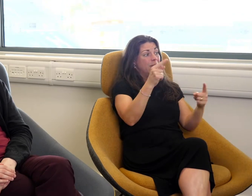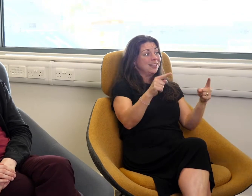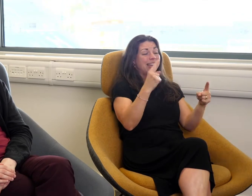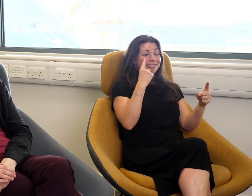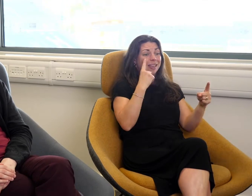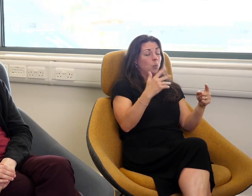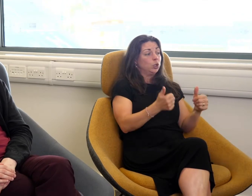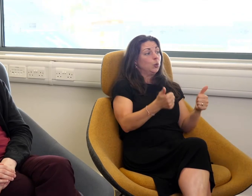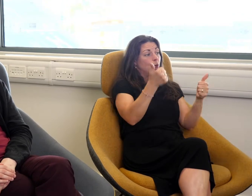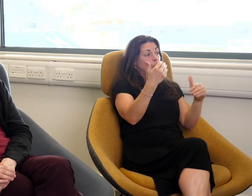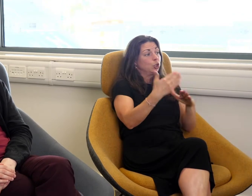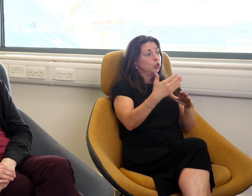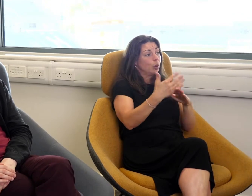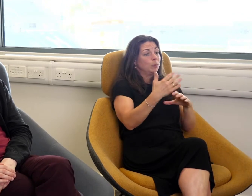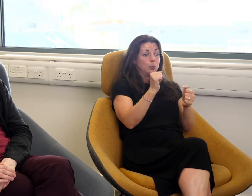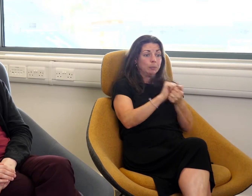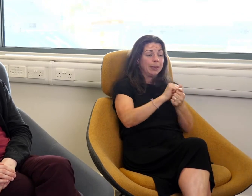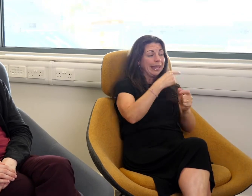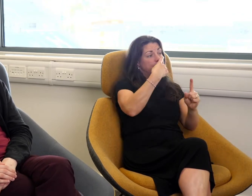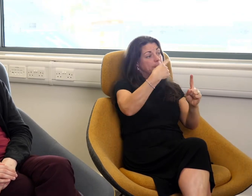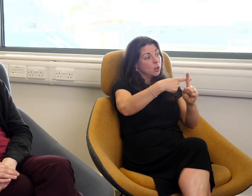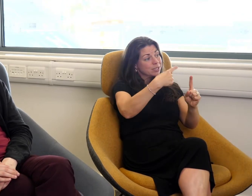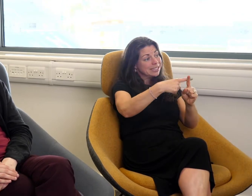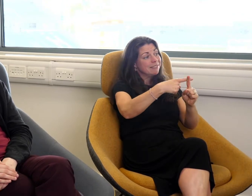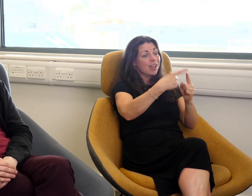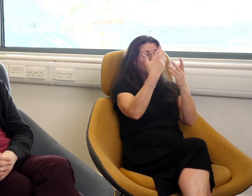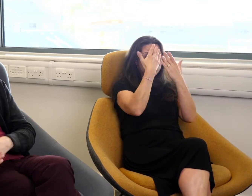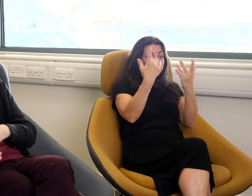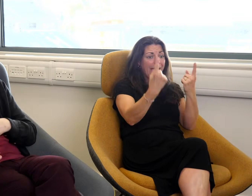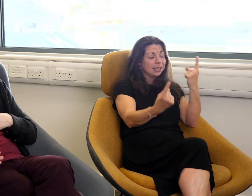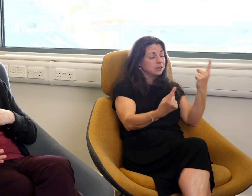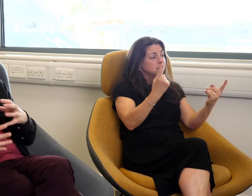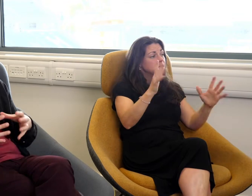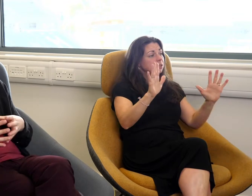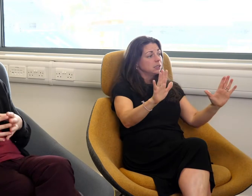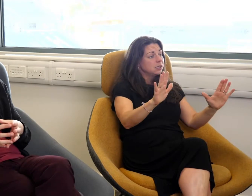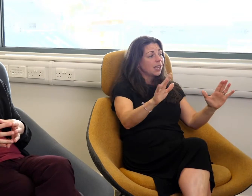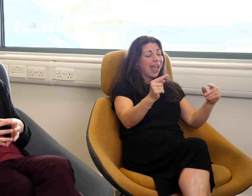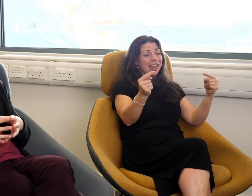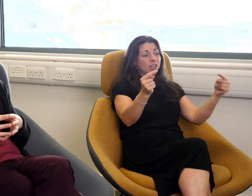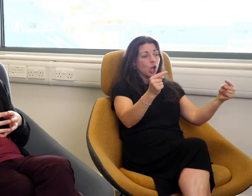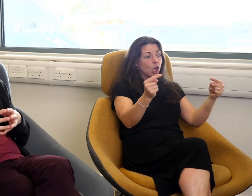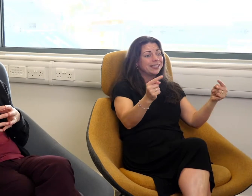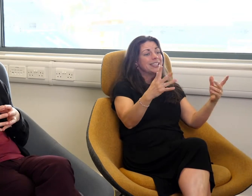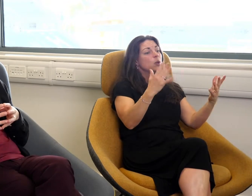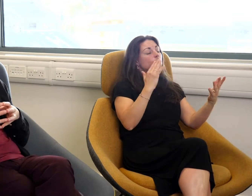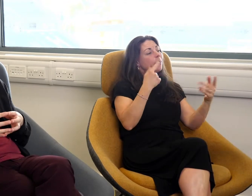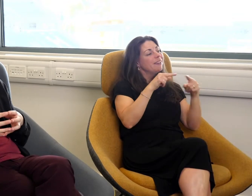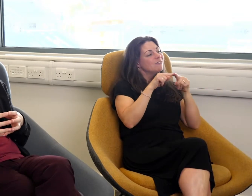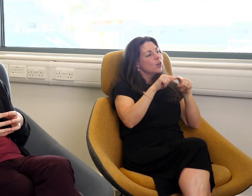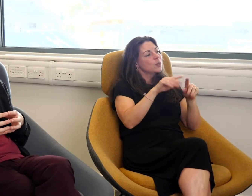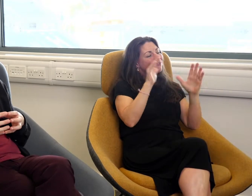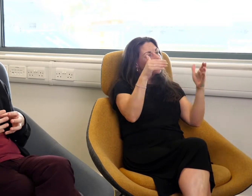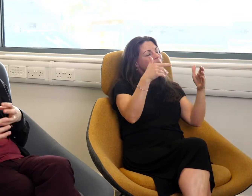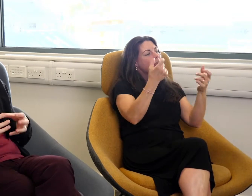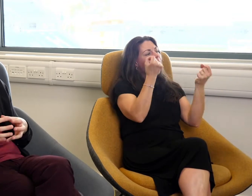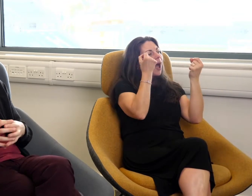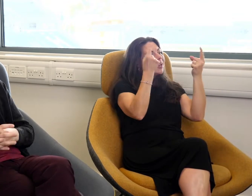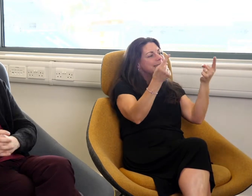positive and being respectful and having a contest of ideas and about direction and not about personalities.